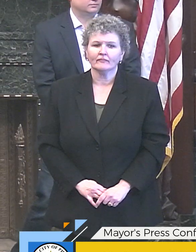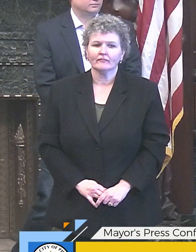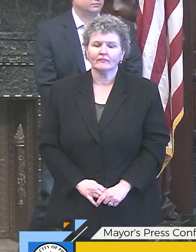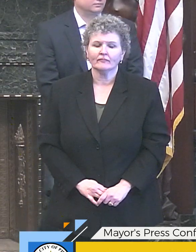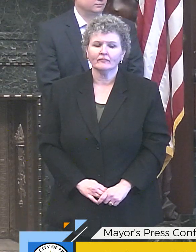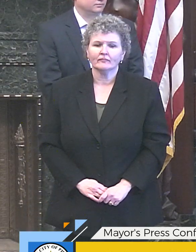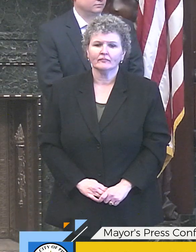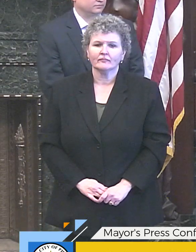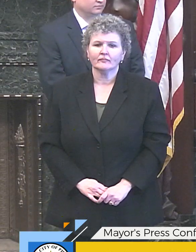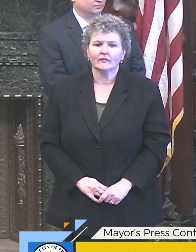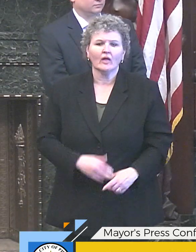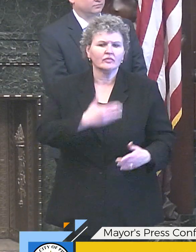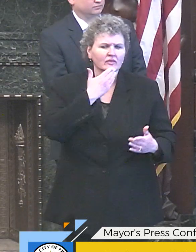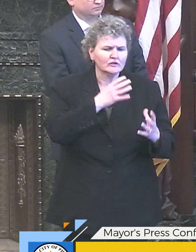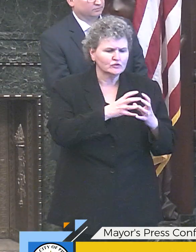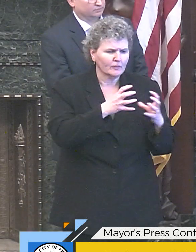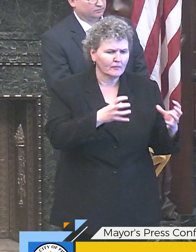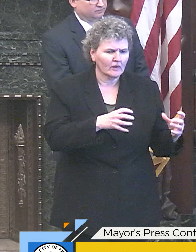Thank you so much.